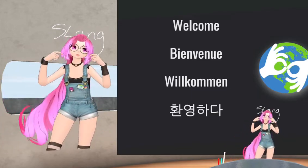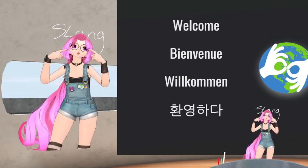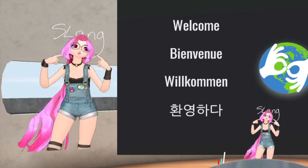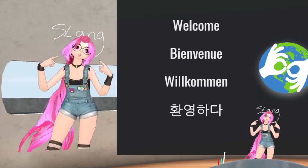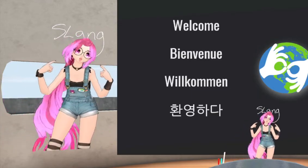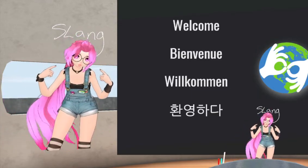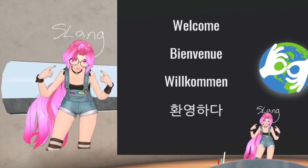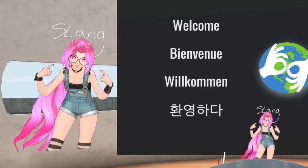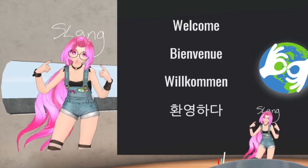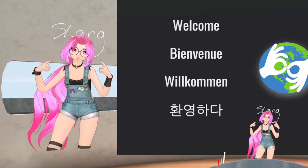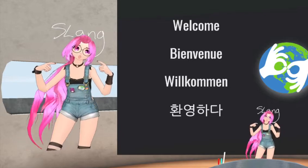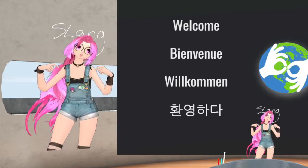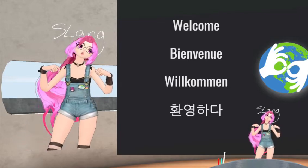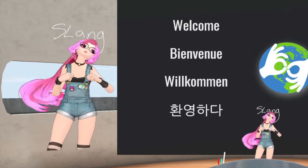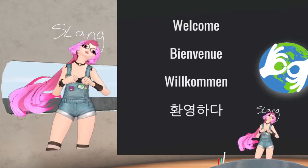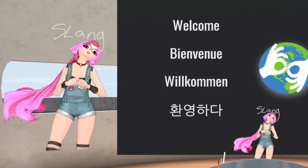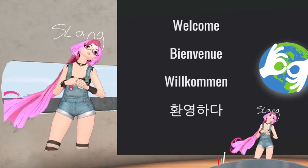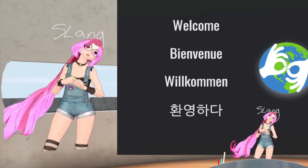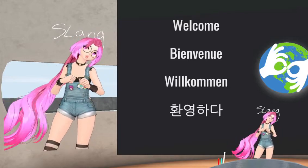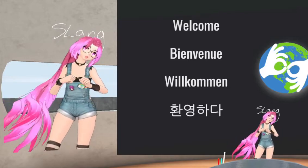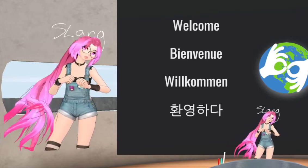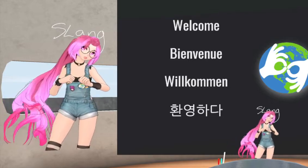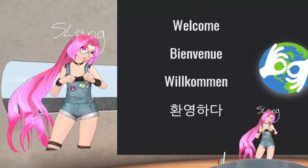Yeah, Merc?